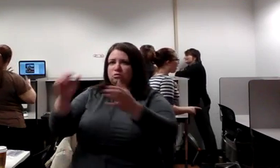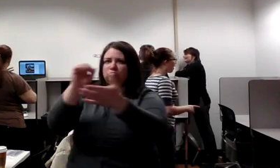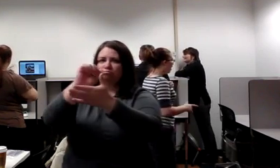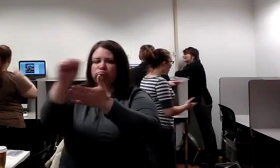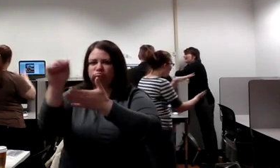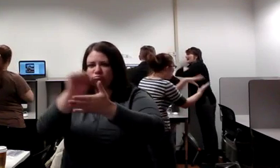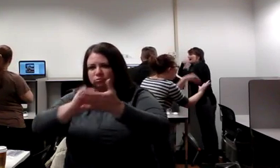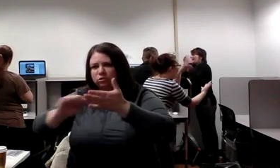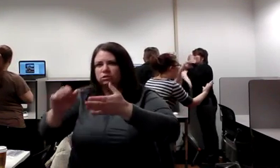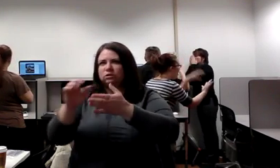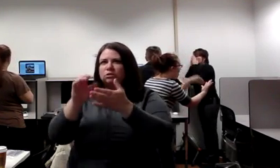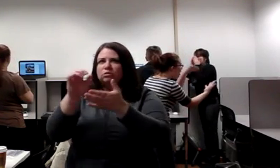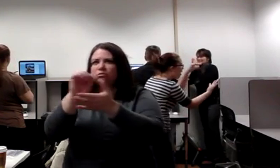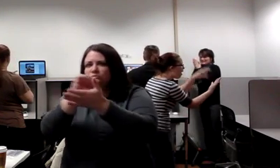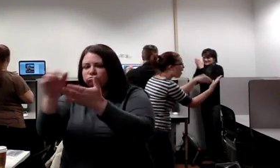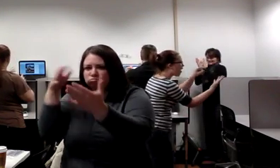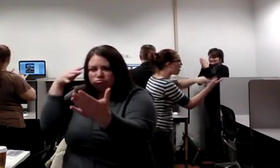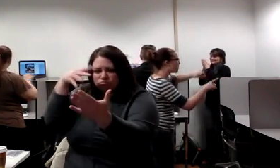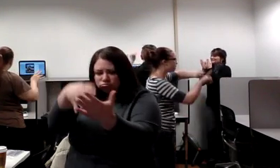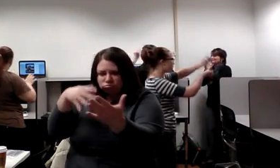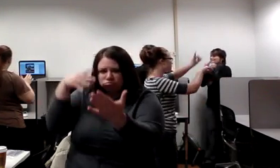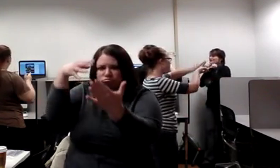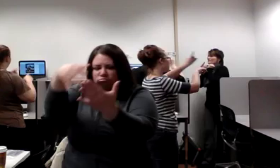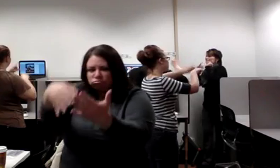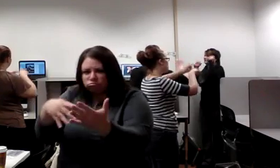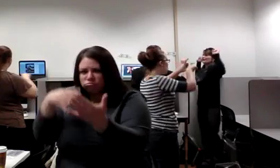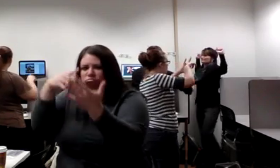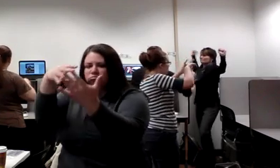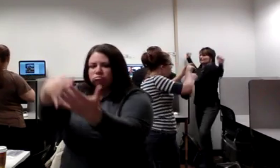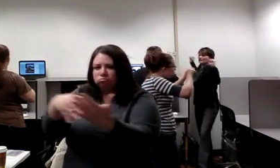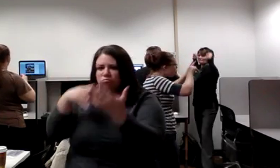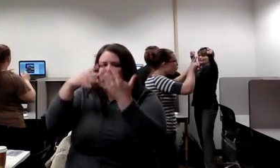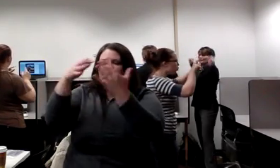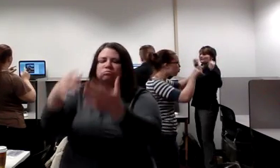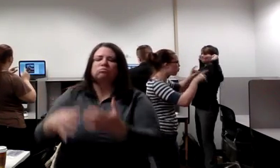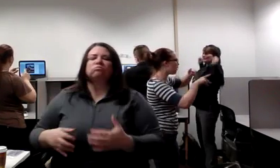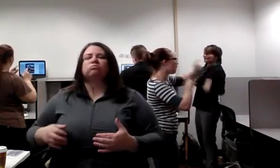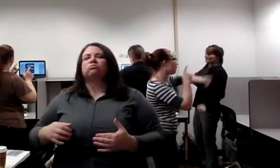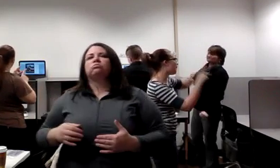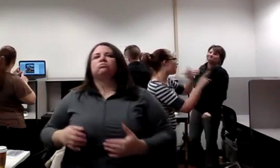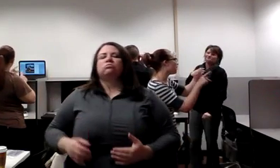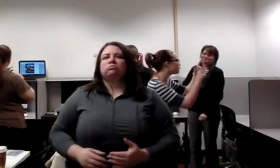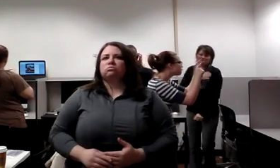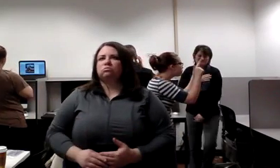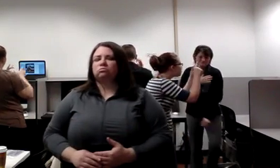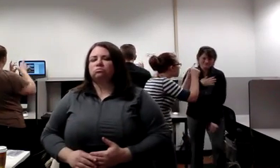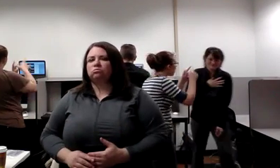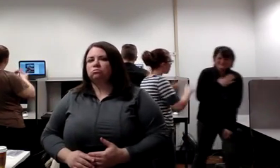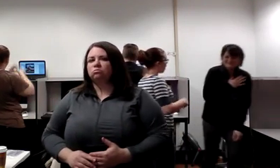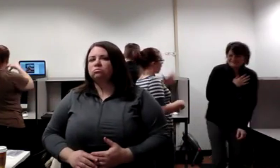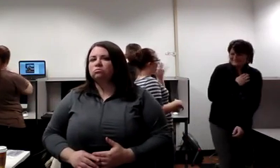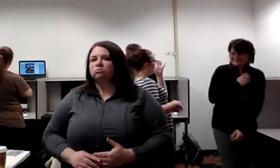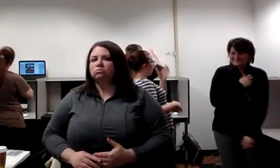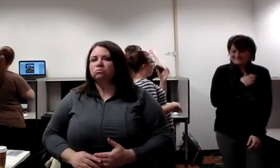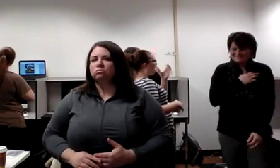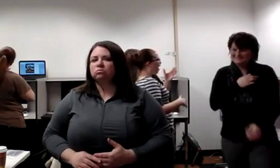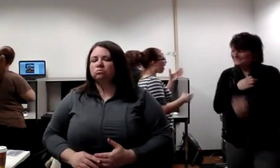about varying the amount of space between different letter combinations, about what makes great typography great. It was